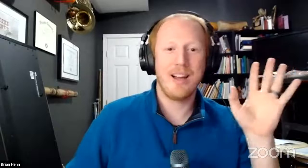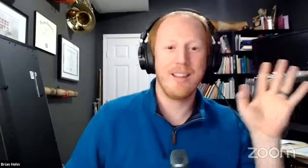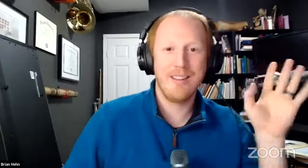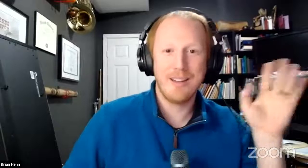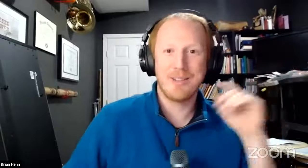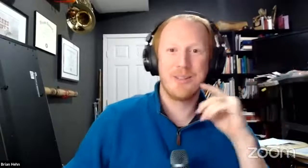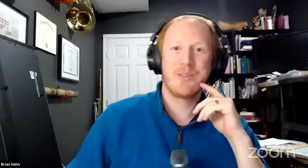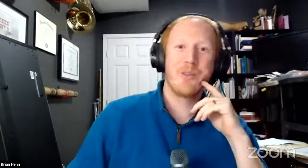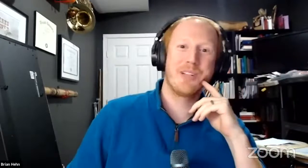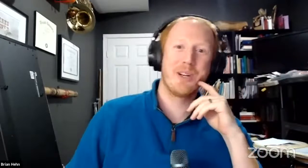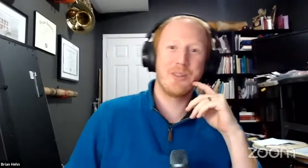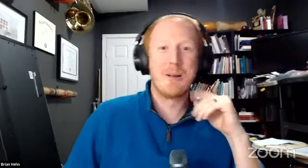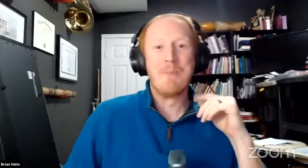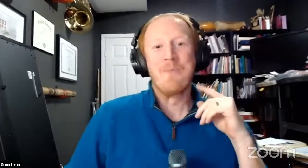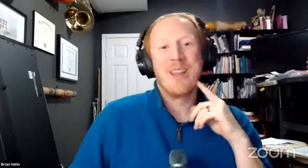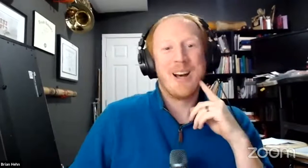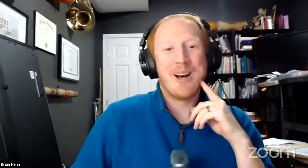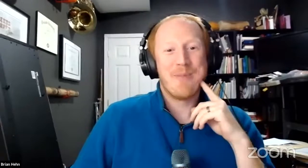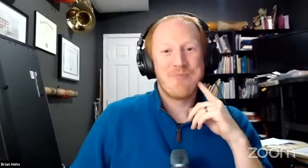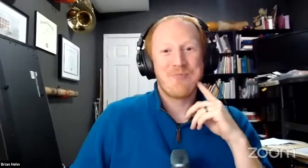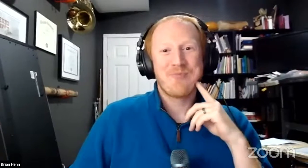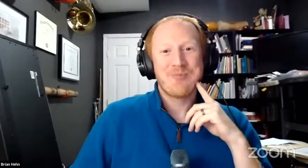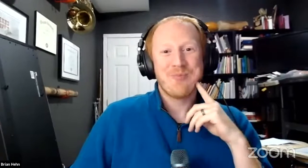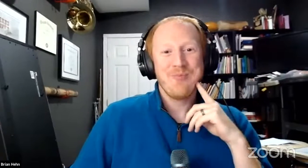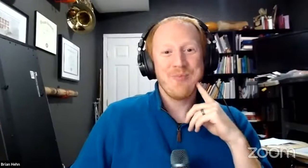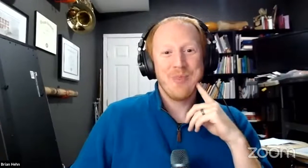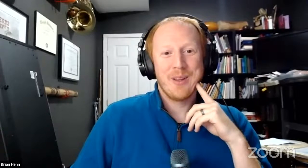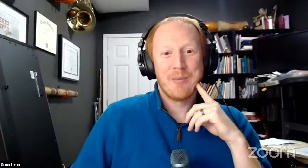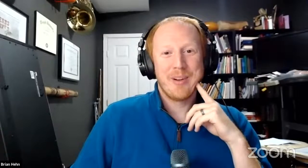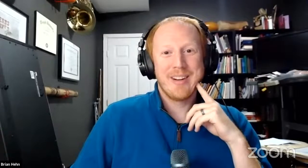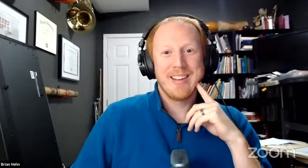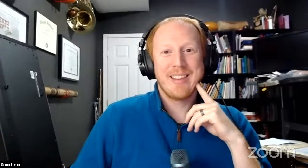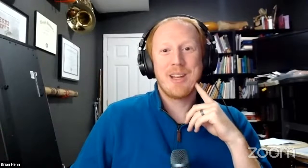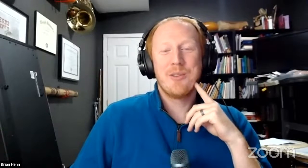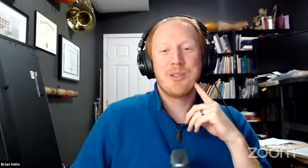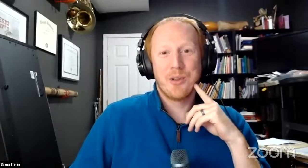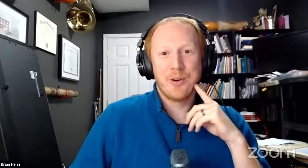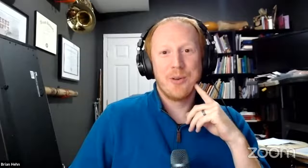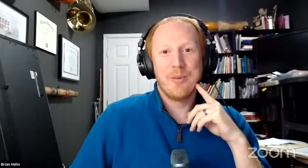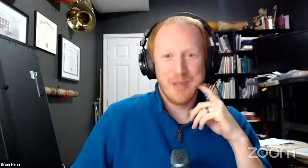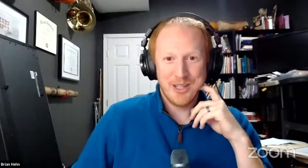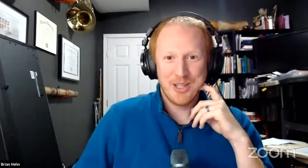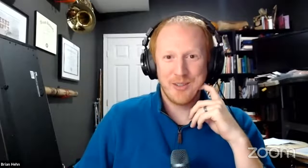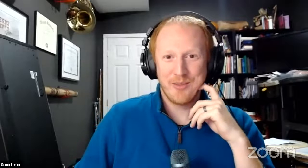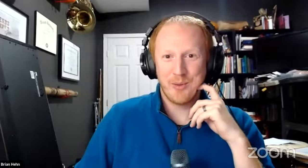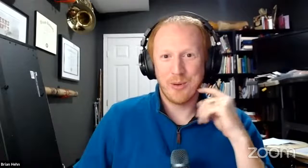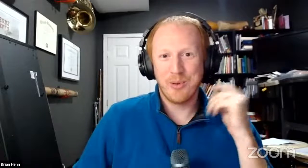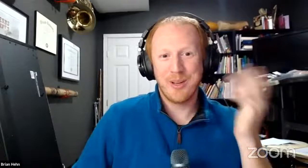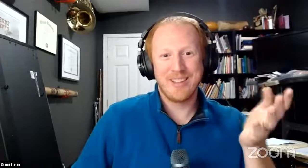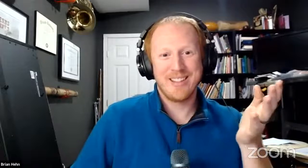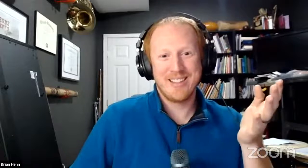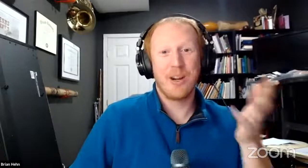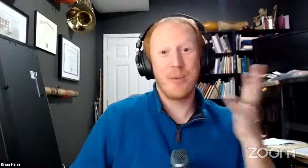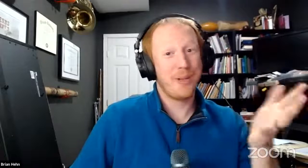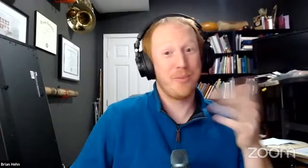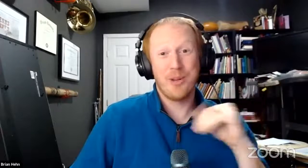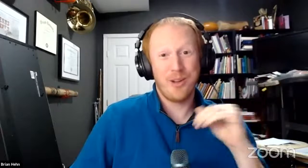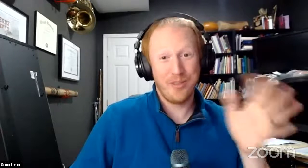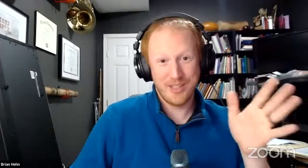hardly even toilet paper so that we can poo. The stores are closed